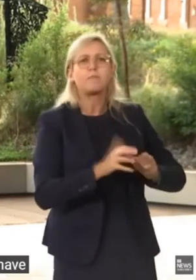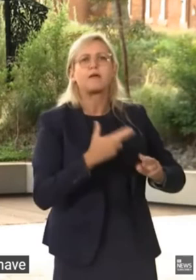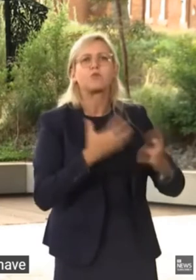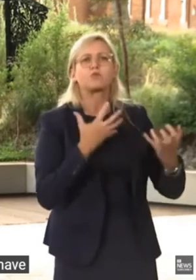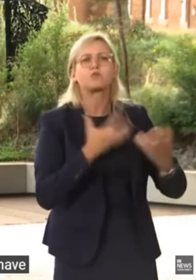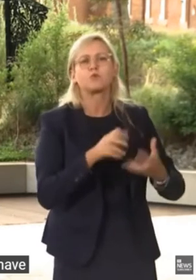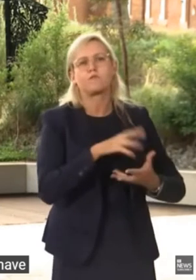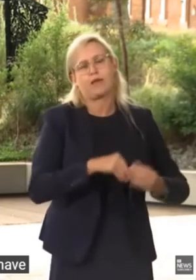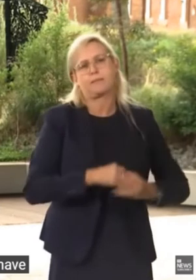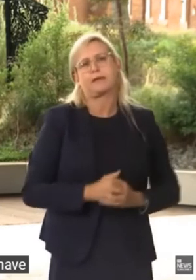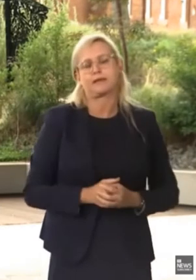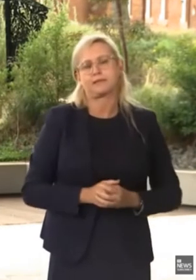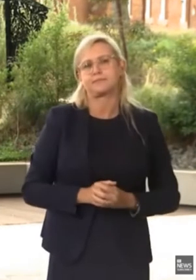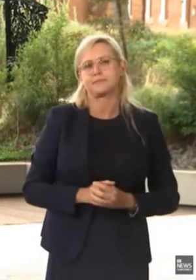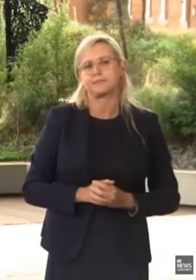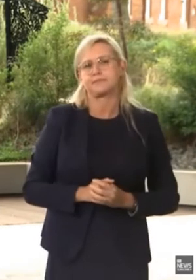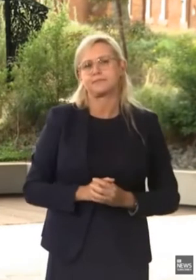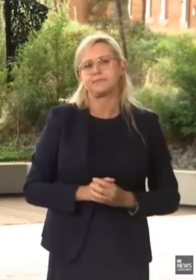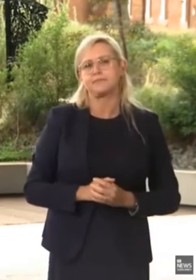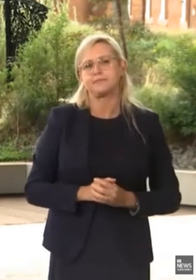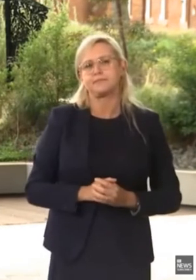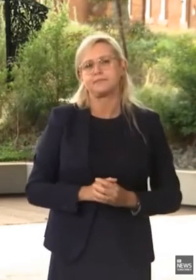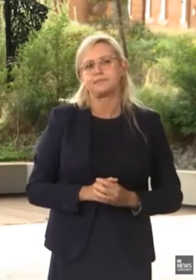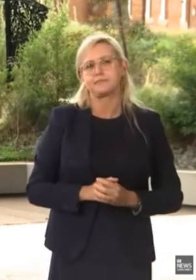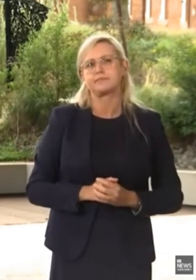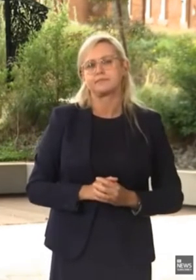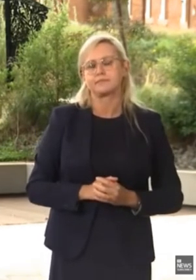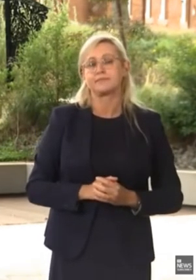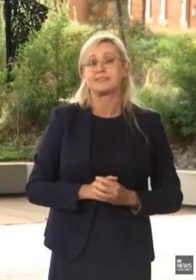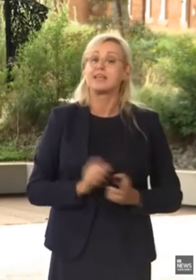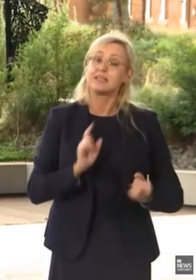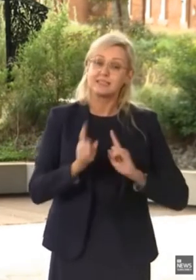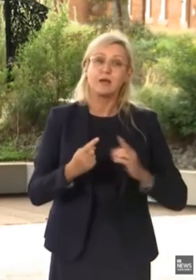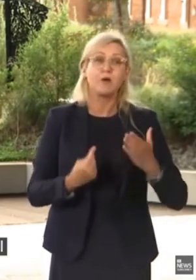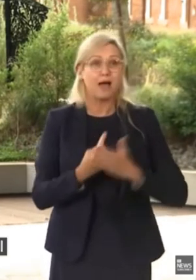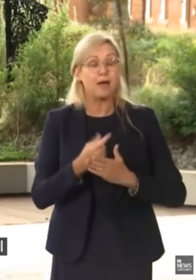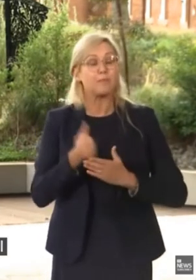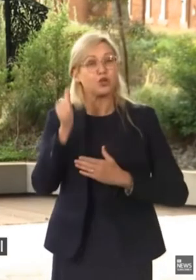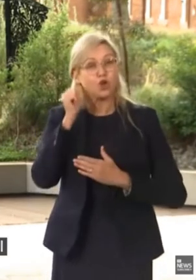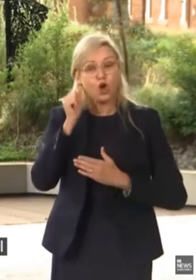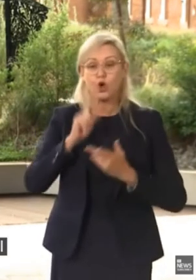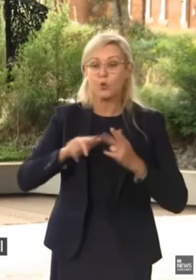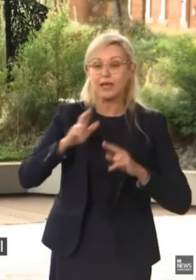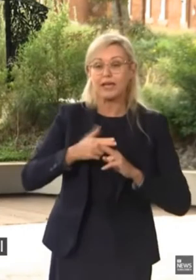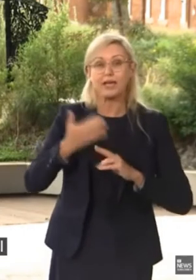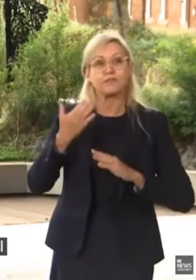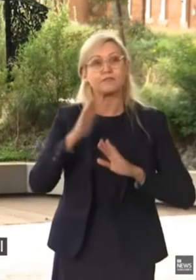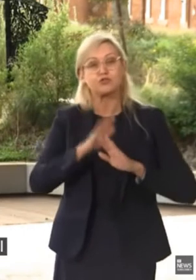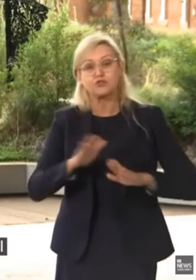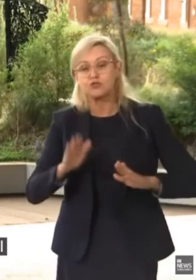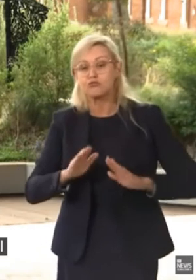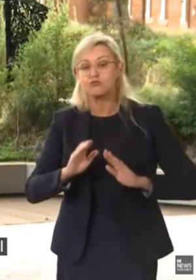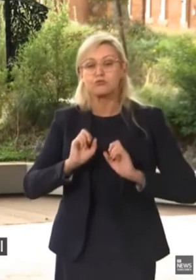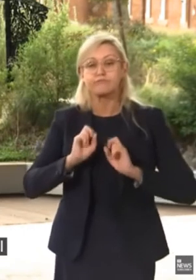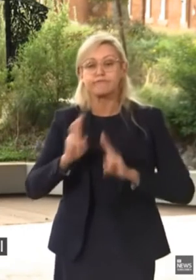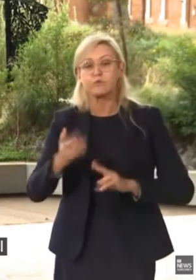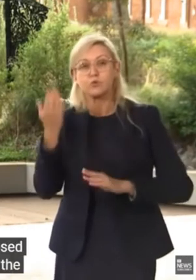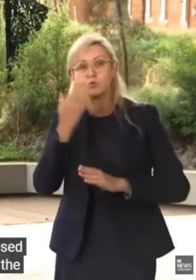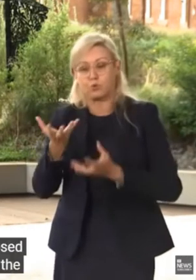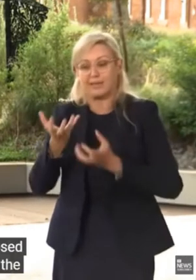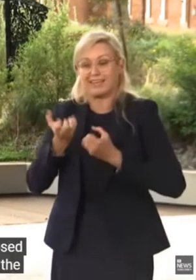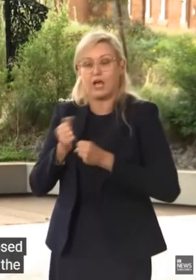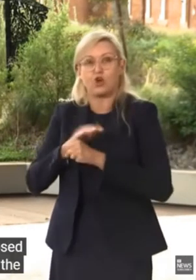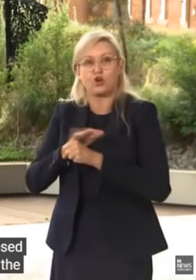certain, at time to time, students will need to isolate at home, either as a close contact or through COVID.